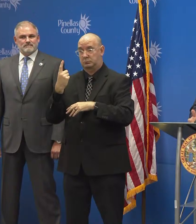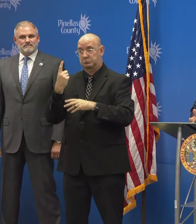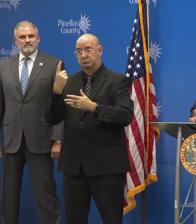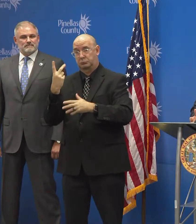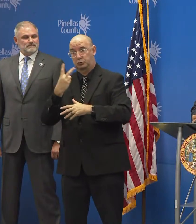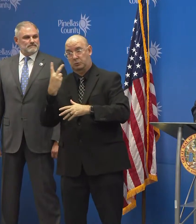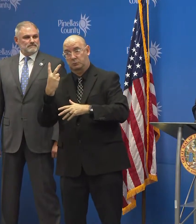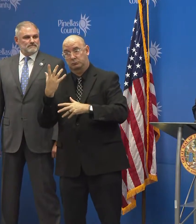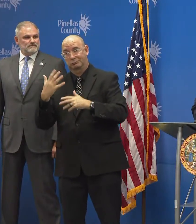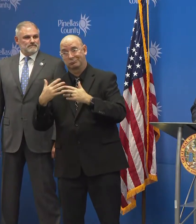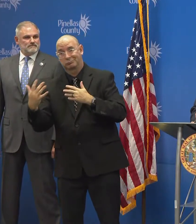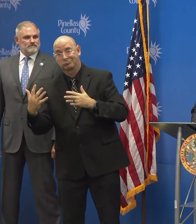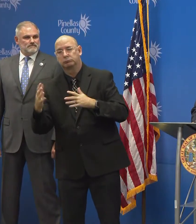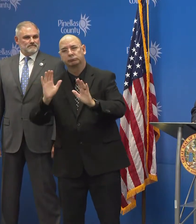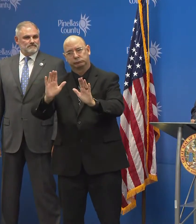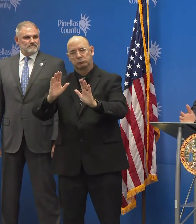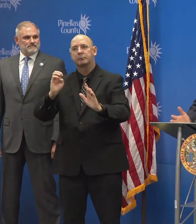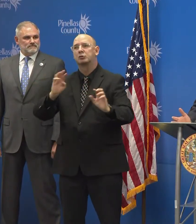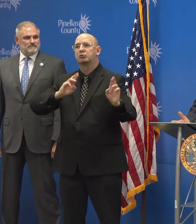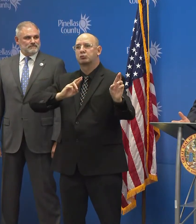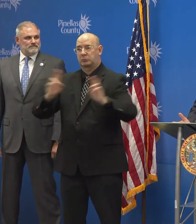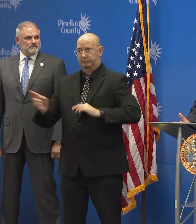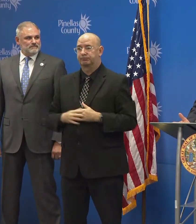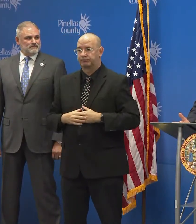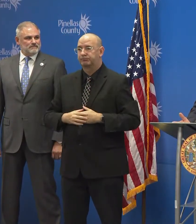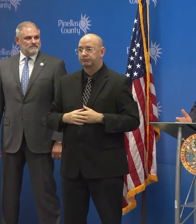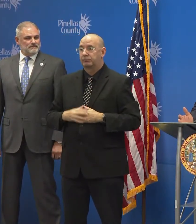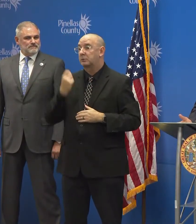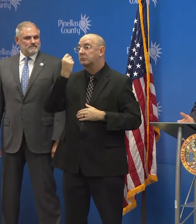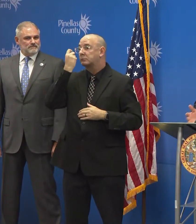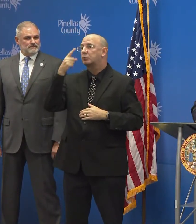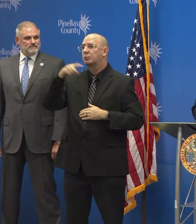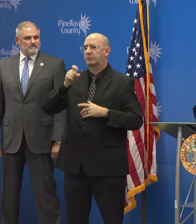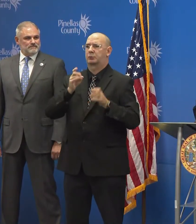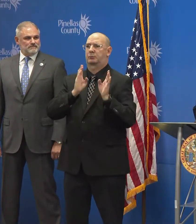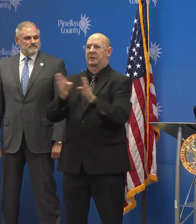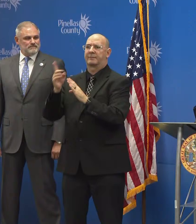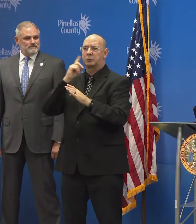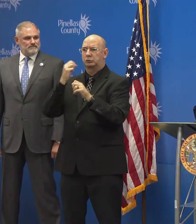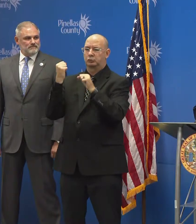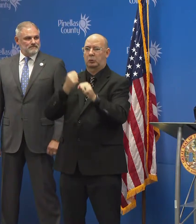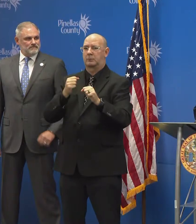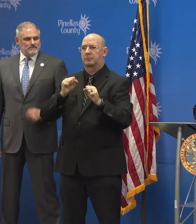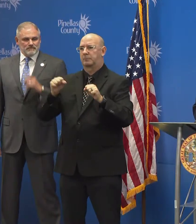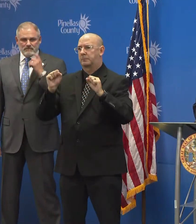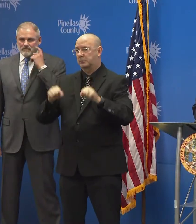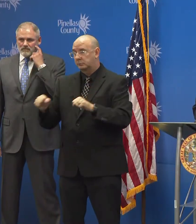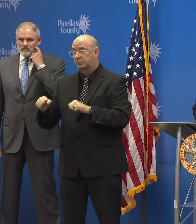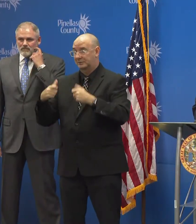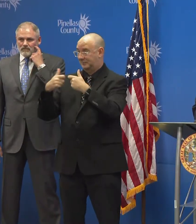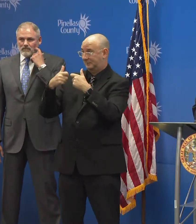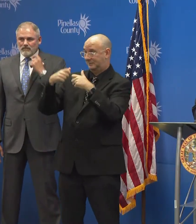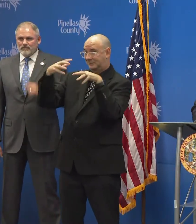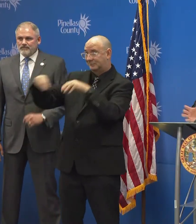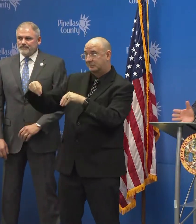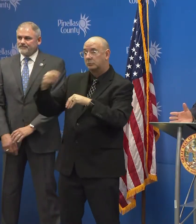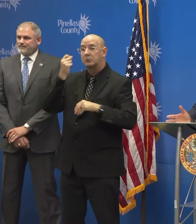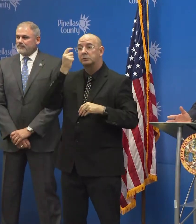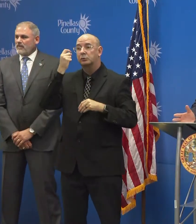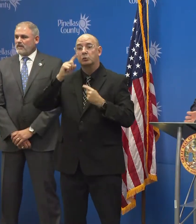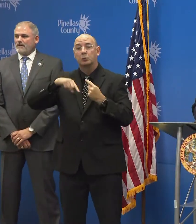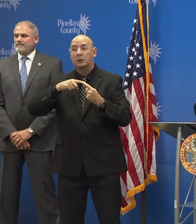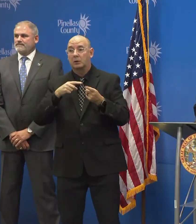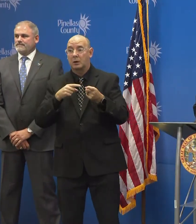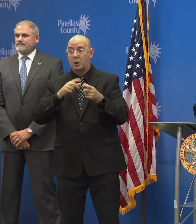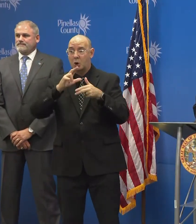So prepare for that. Understand that that's something that's a possibility. Of course, as soon as the storm passes and the all clear is given, you're